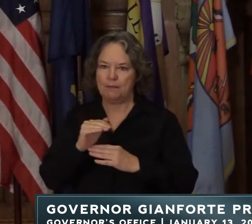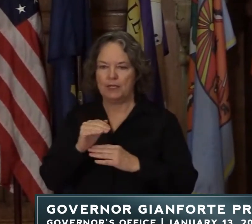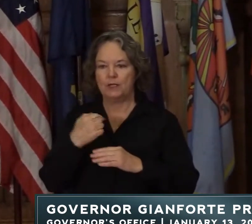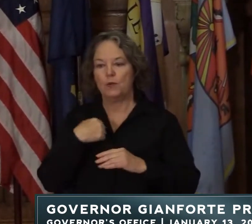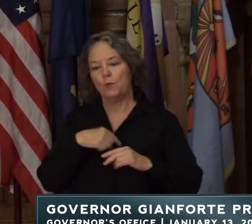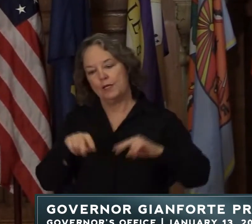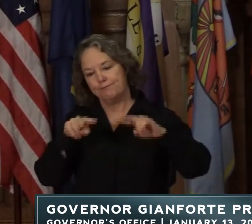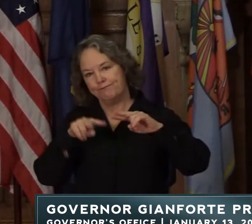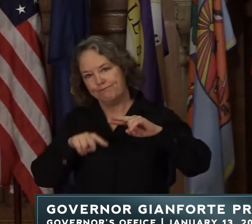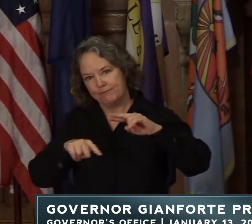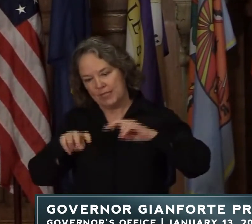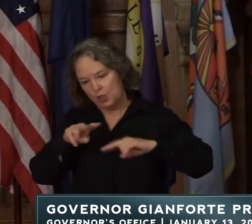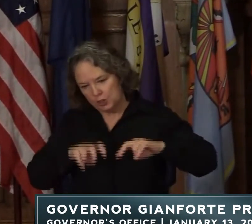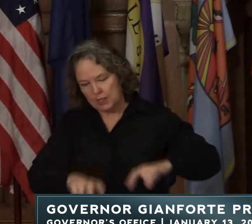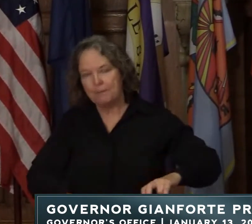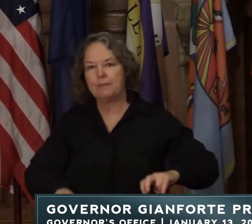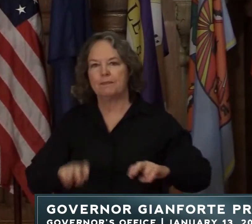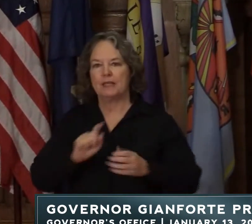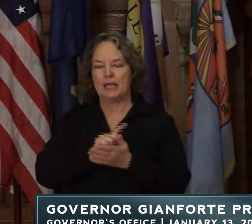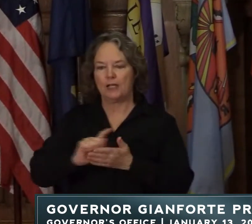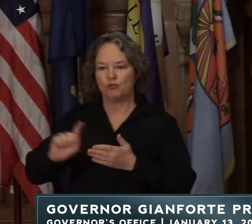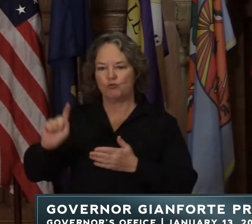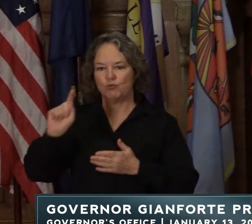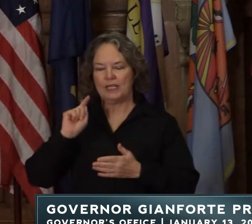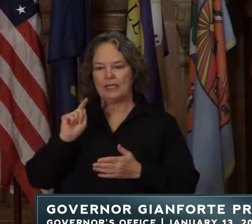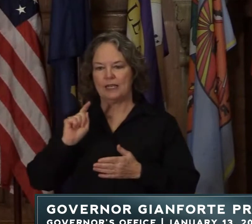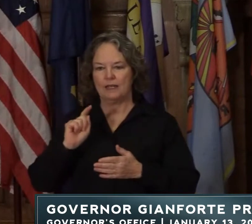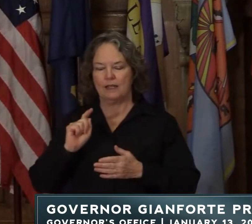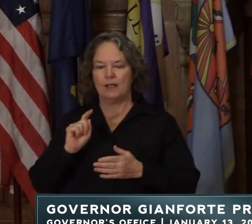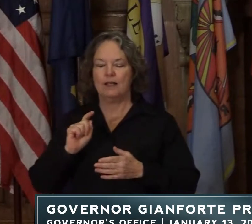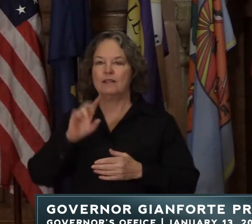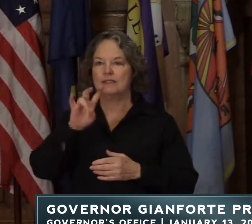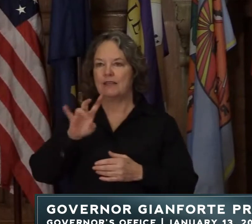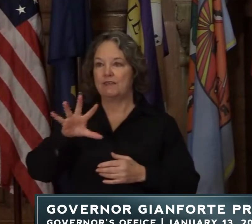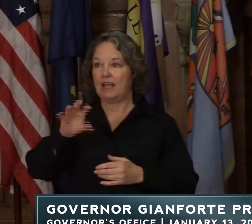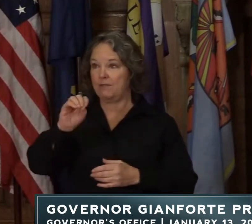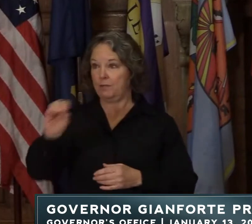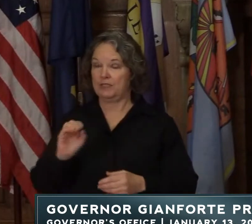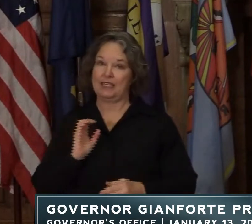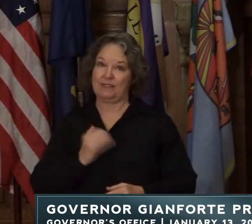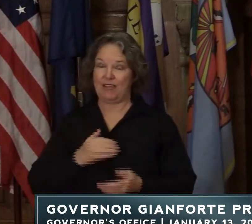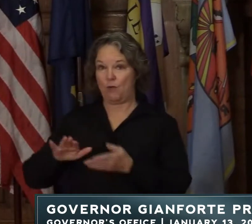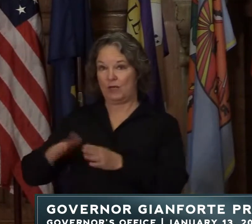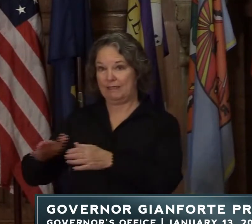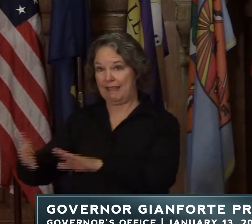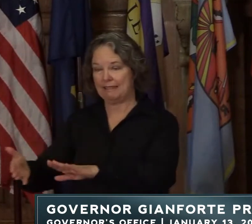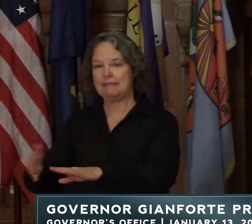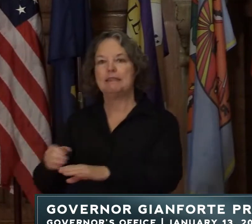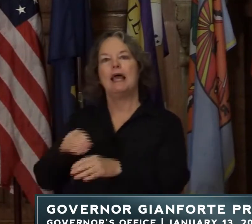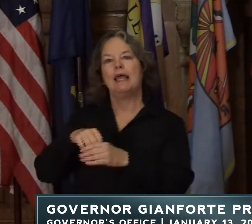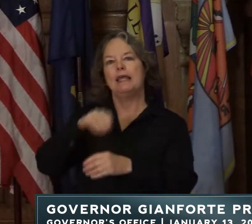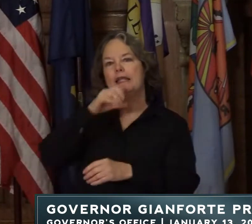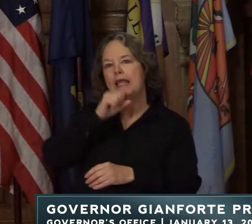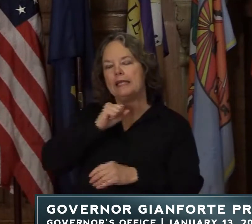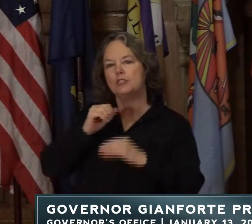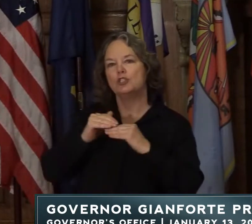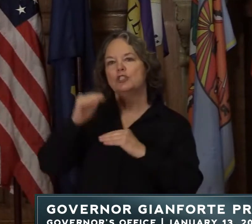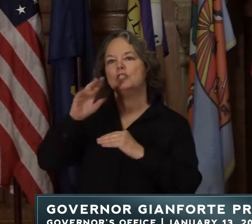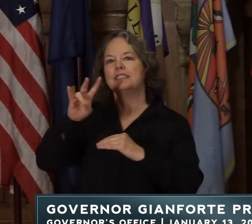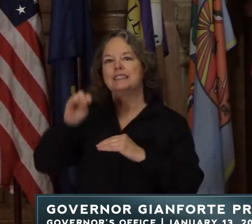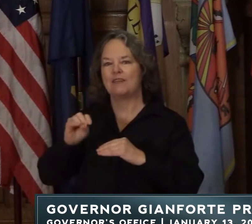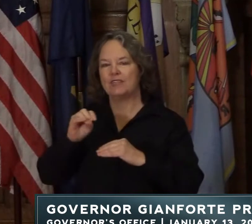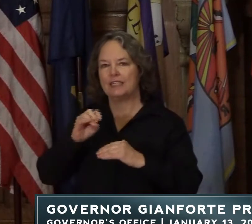last week, rolling into the change that Montana made, 75% of our deaths have been in age 70 and over. And